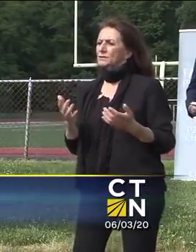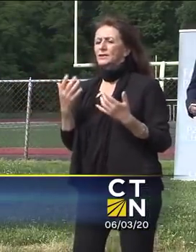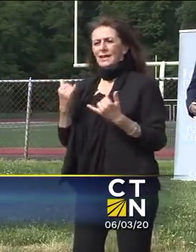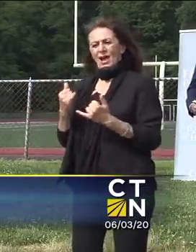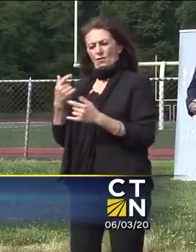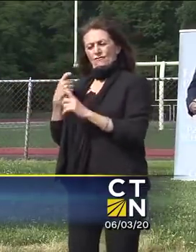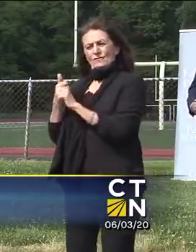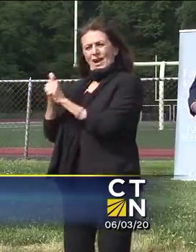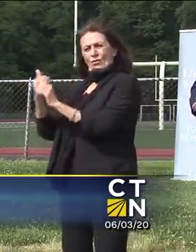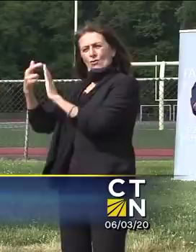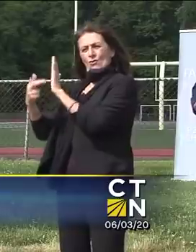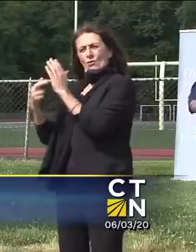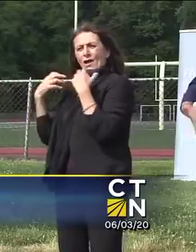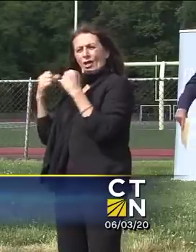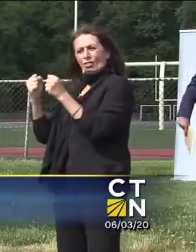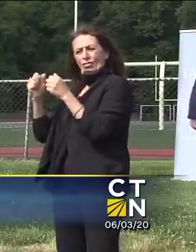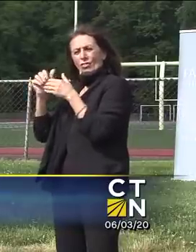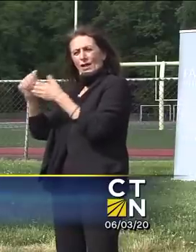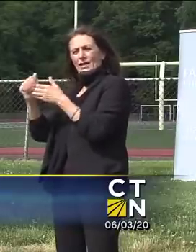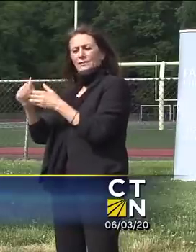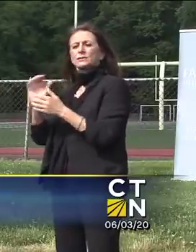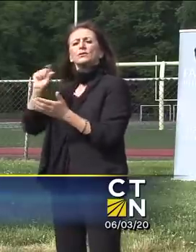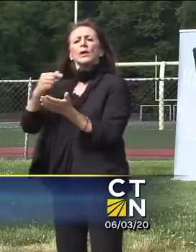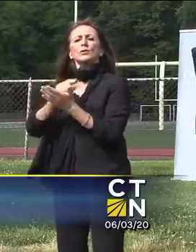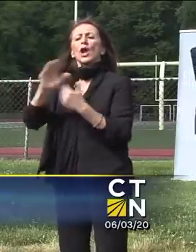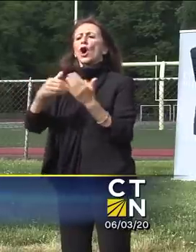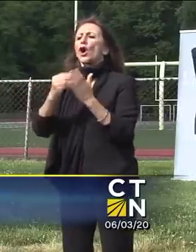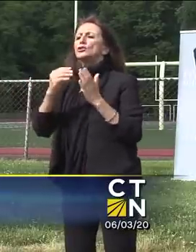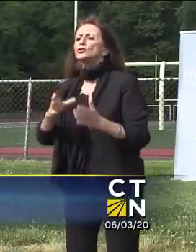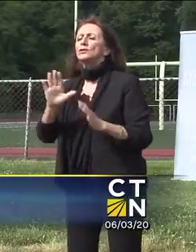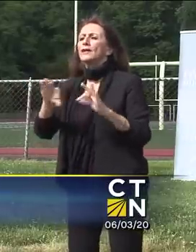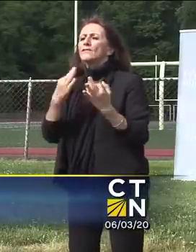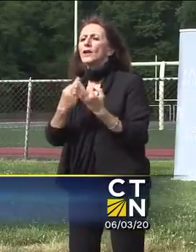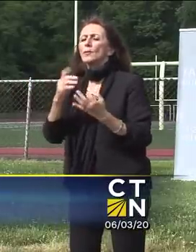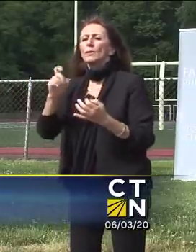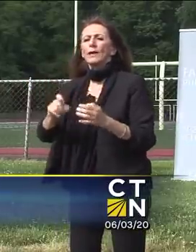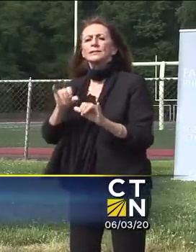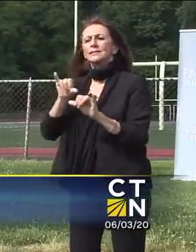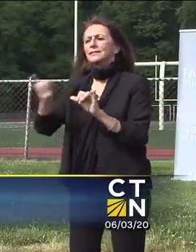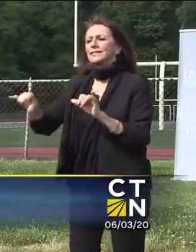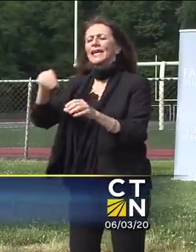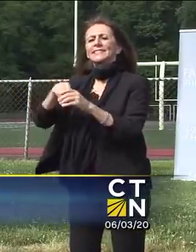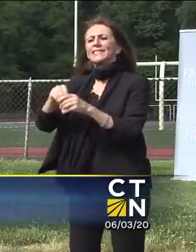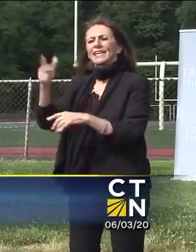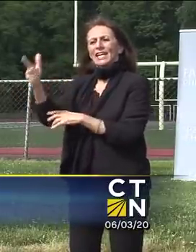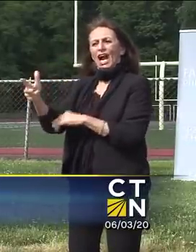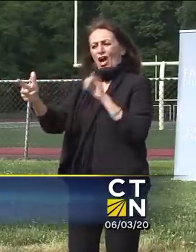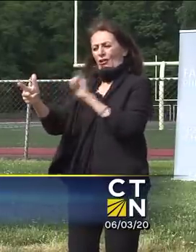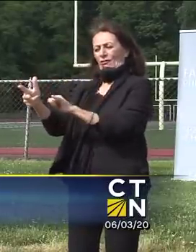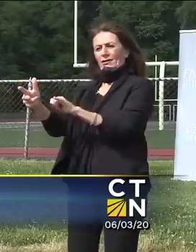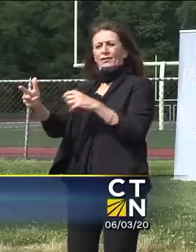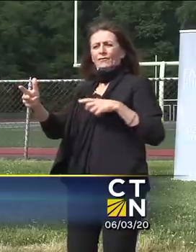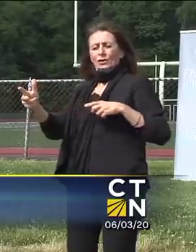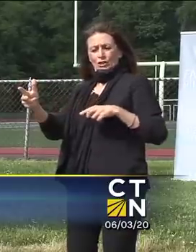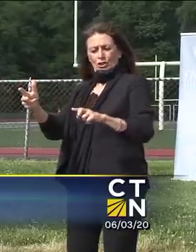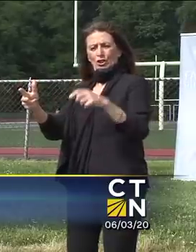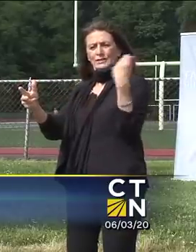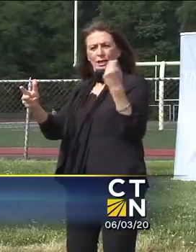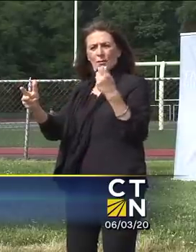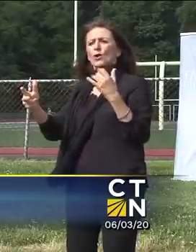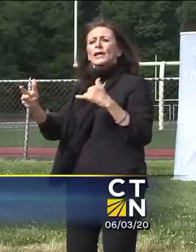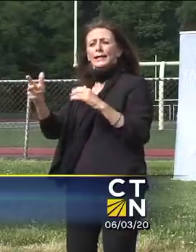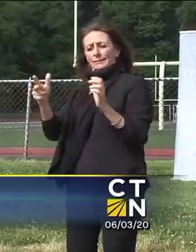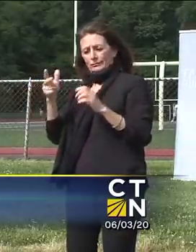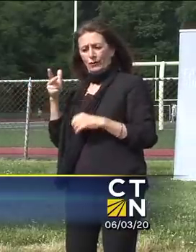health guidance, graduation will require all students and families to remain in their vehicles throughout the ceremony. At this